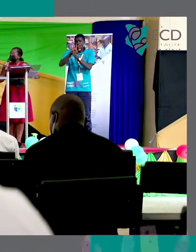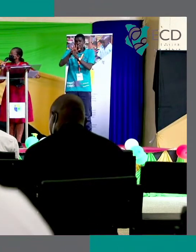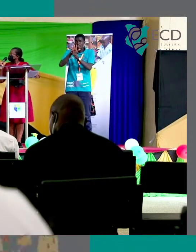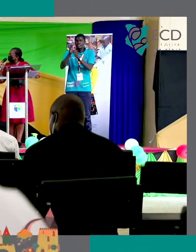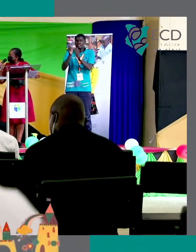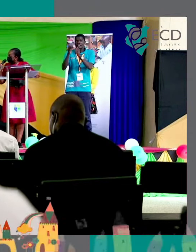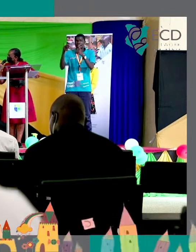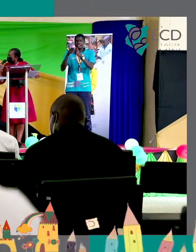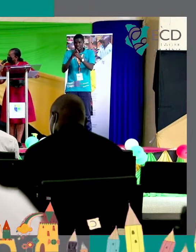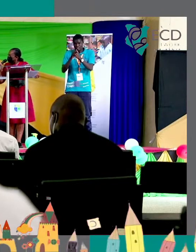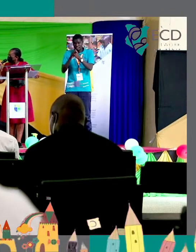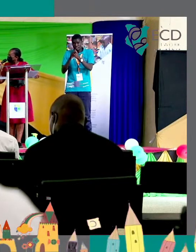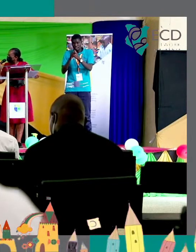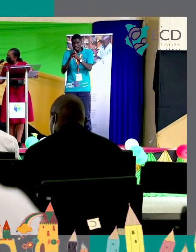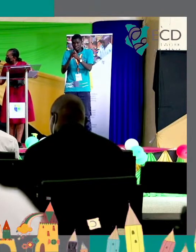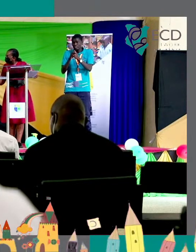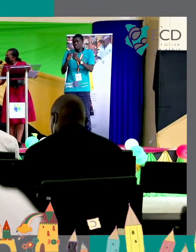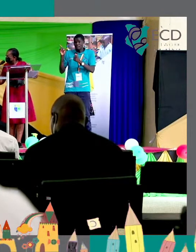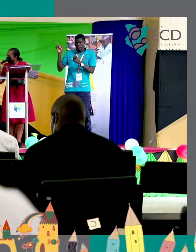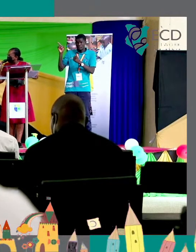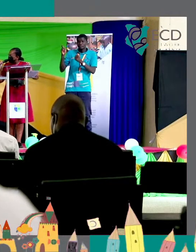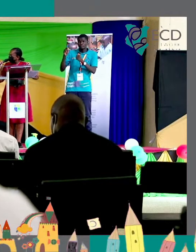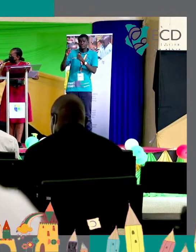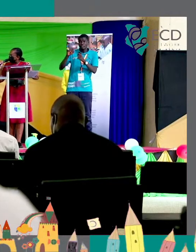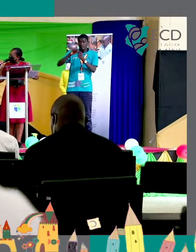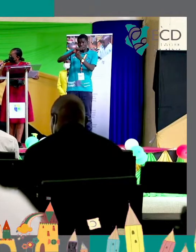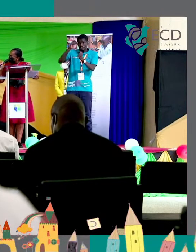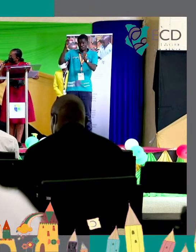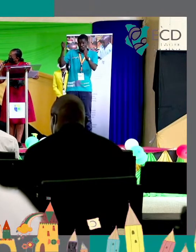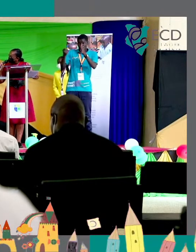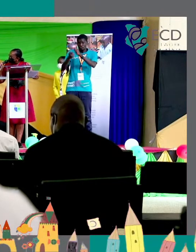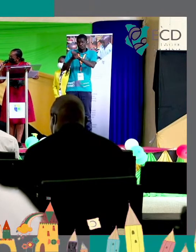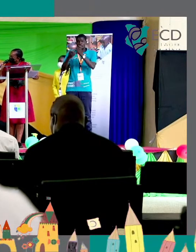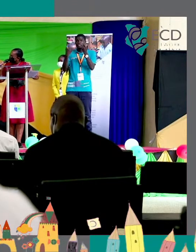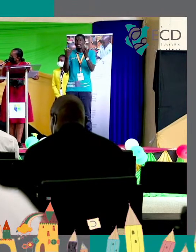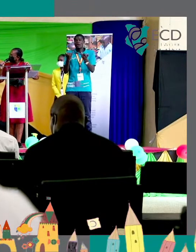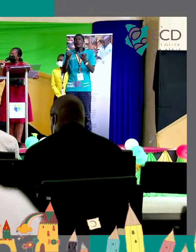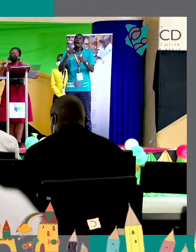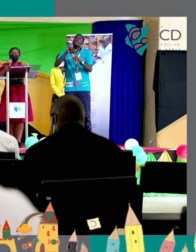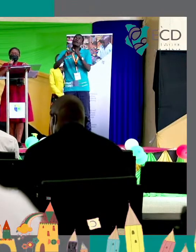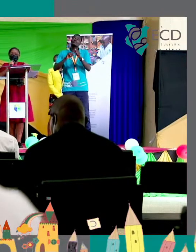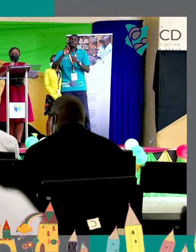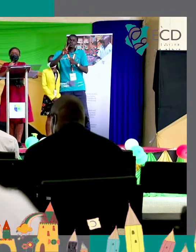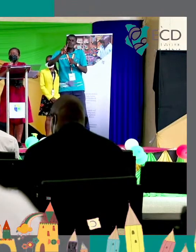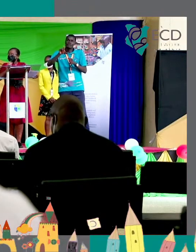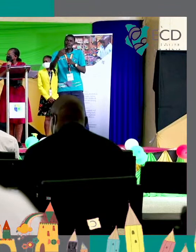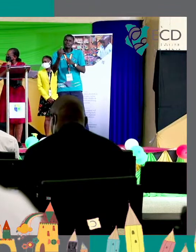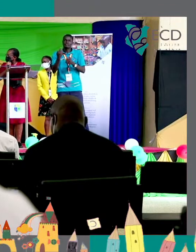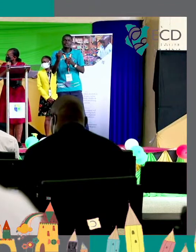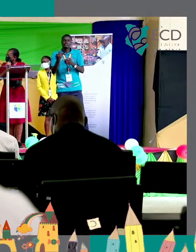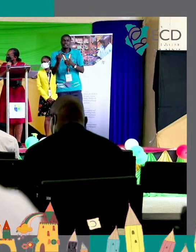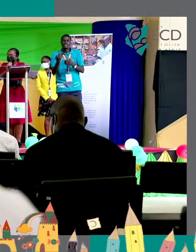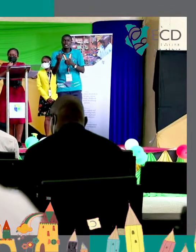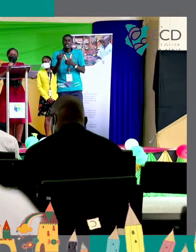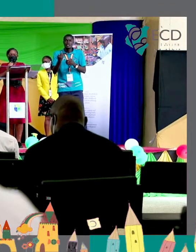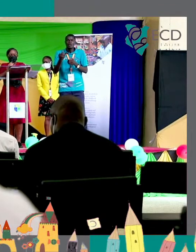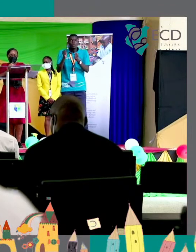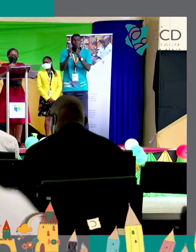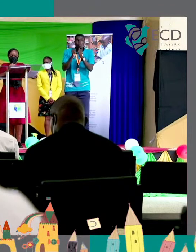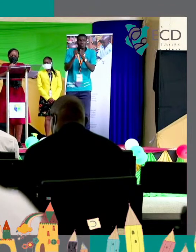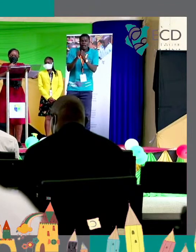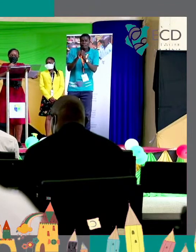cases. So this may have changed. It's now about 2,000 cases.